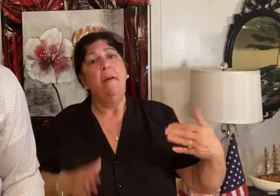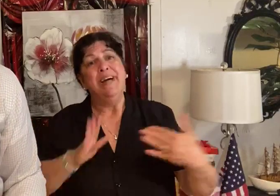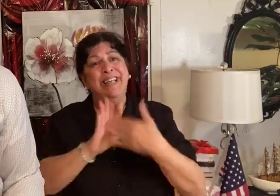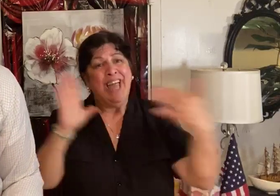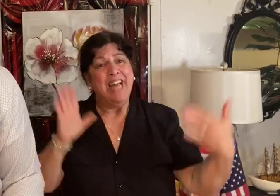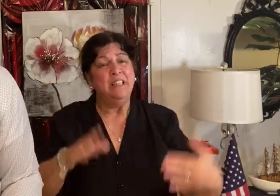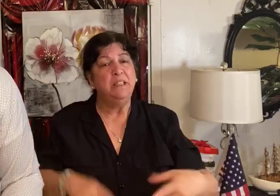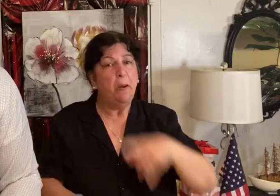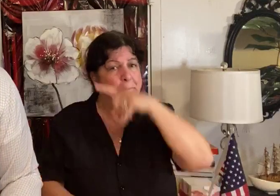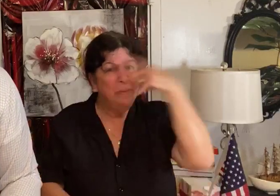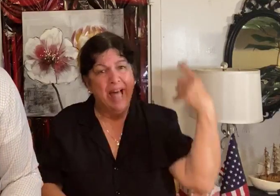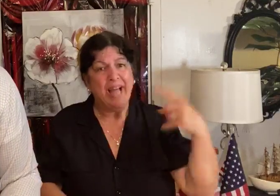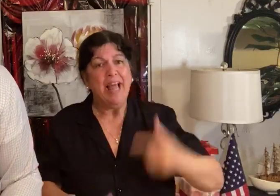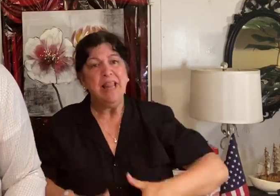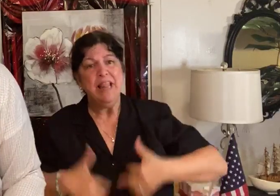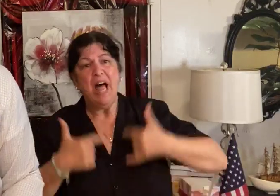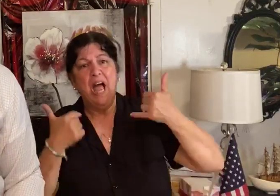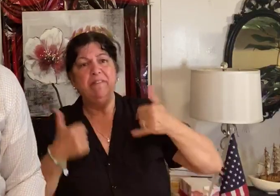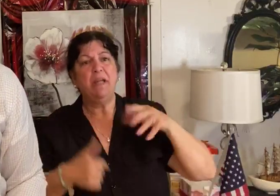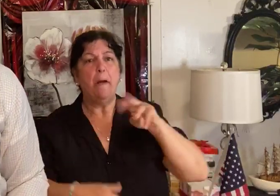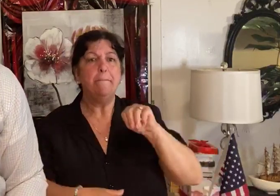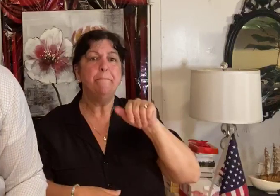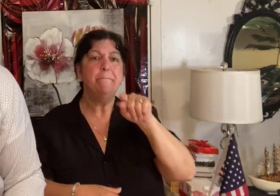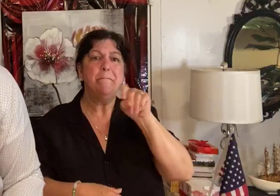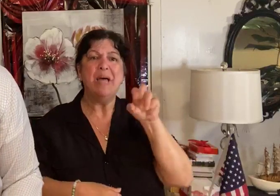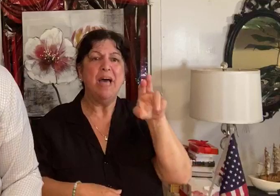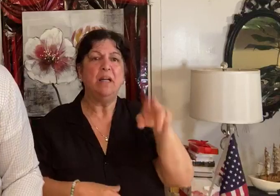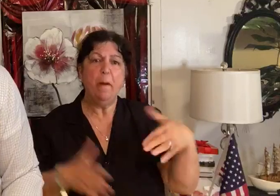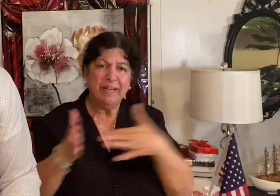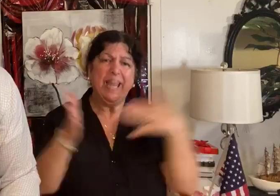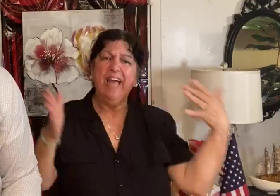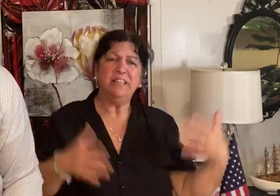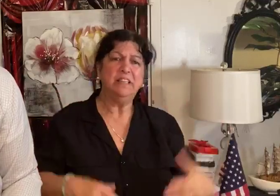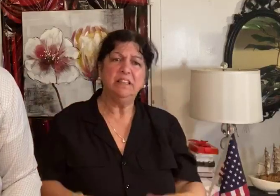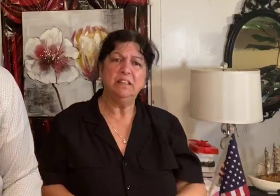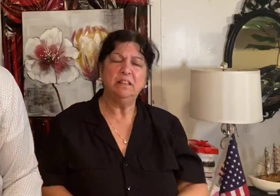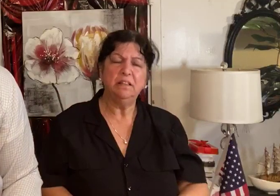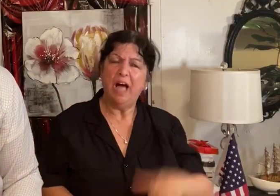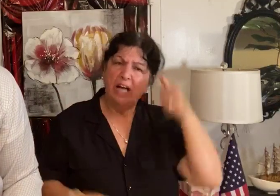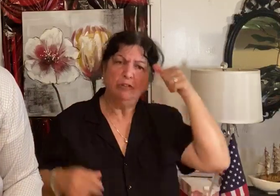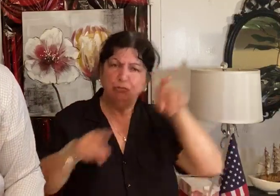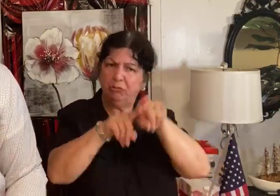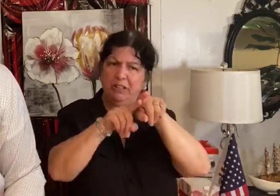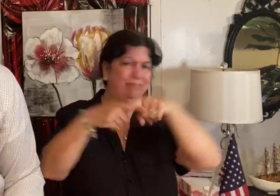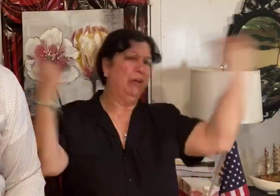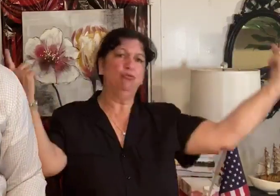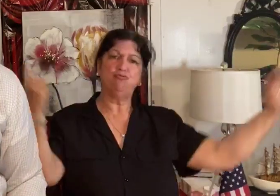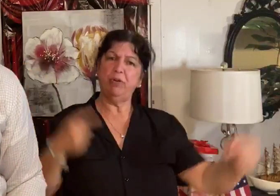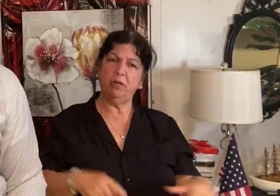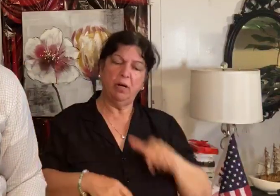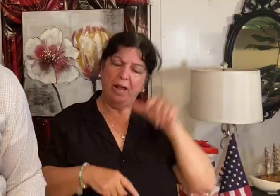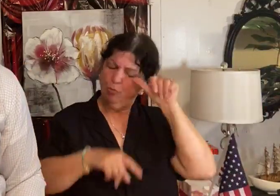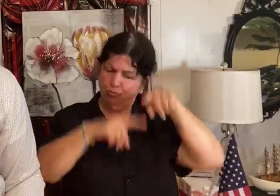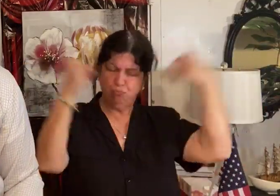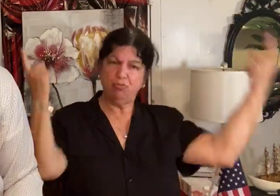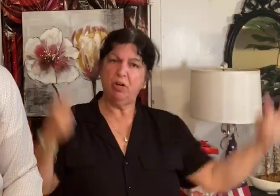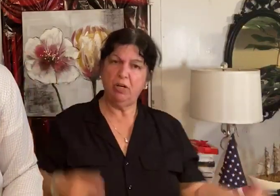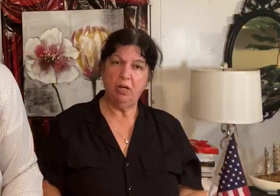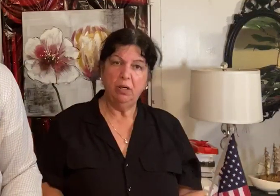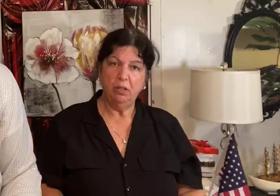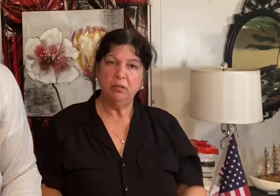against Black Lives Matter. I'm not for it. That's right. I am not for Black Lives